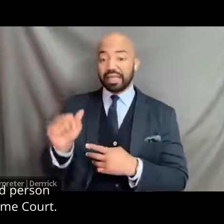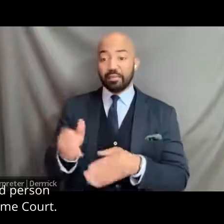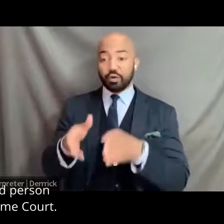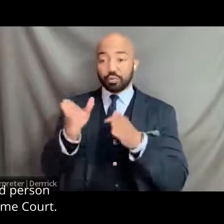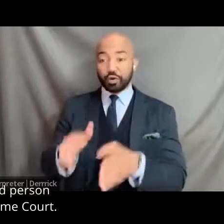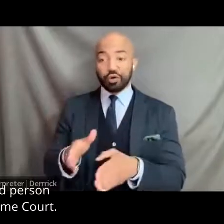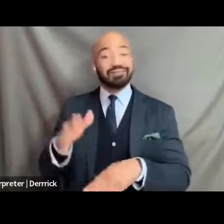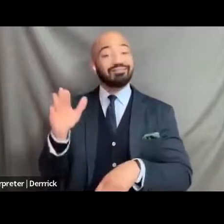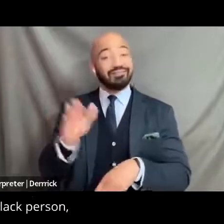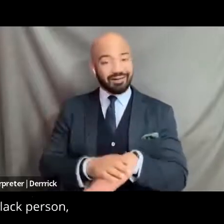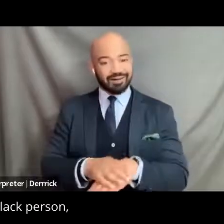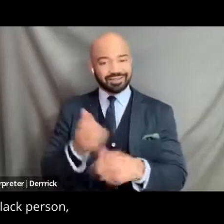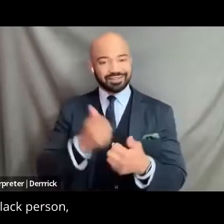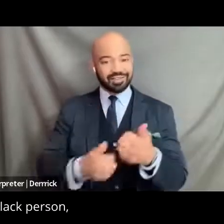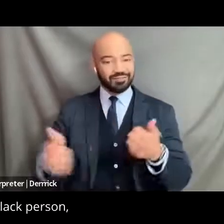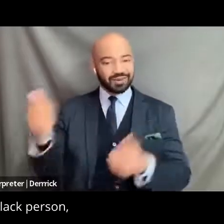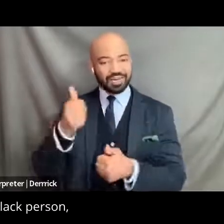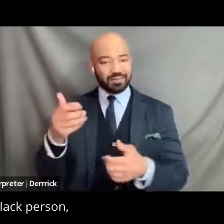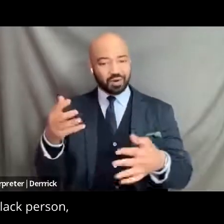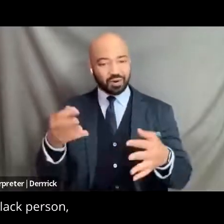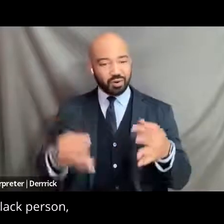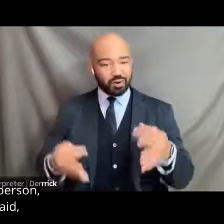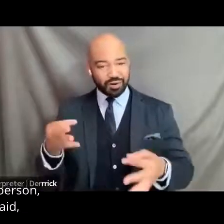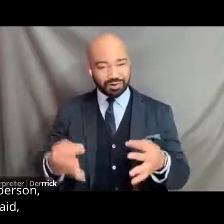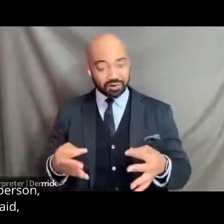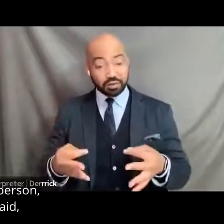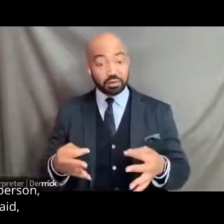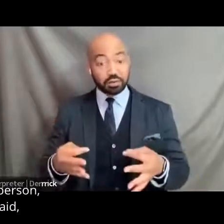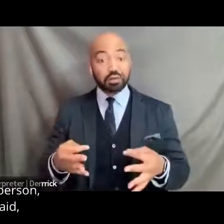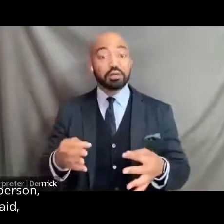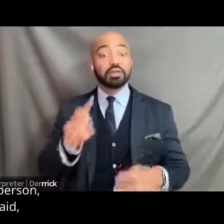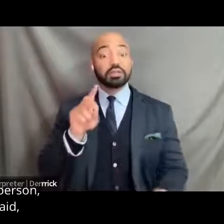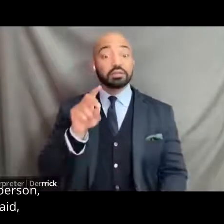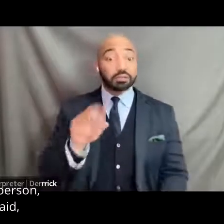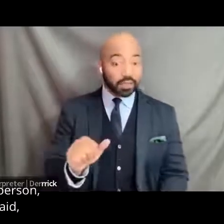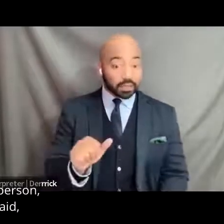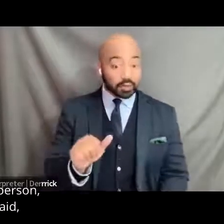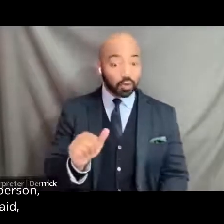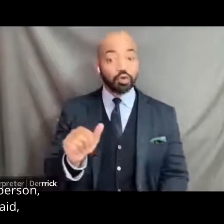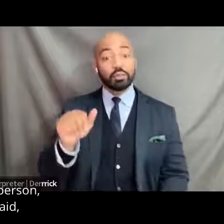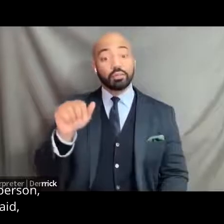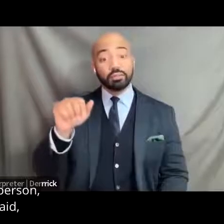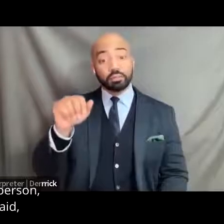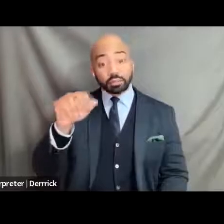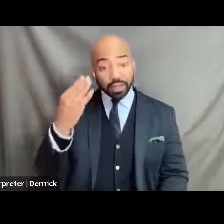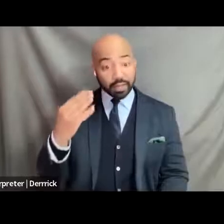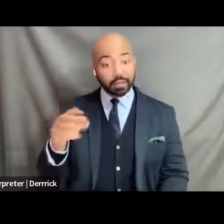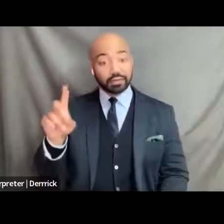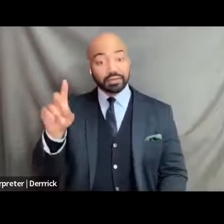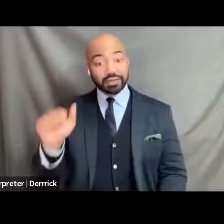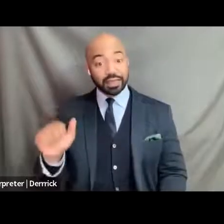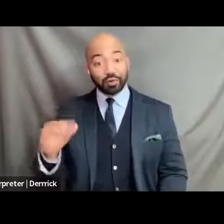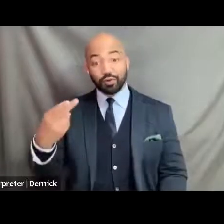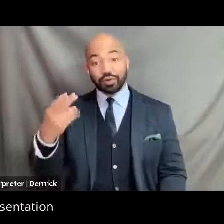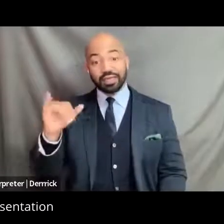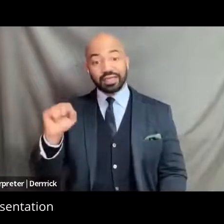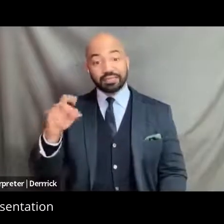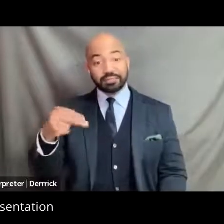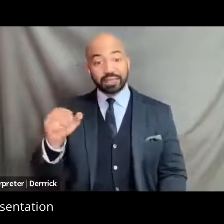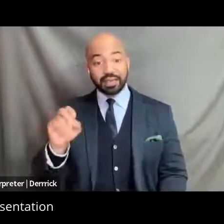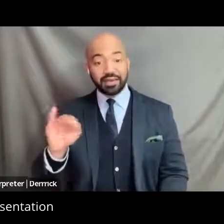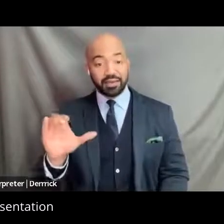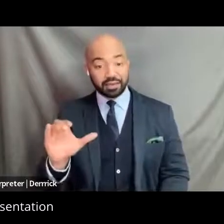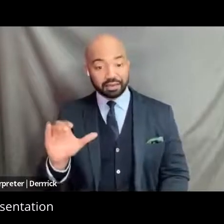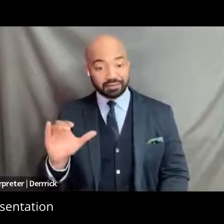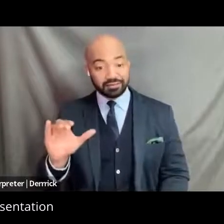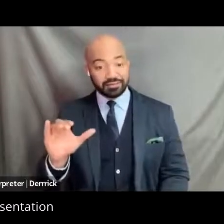supreme court um we will see a disabled black person disabled hispanic person because like i said her her um her